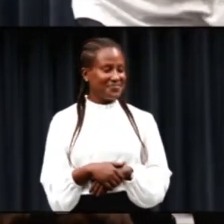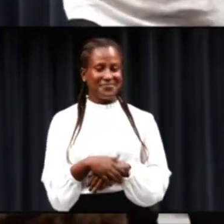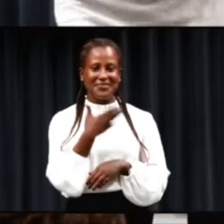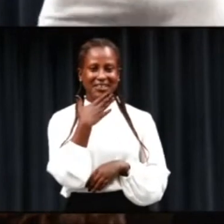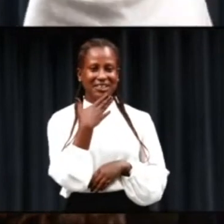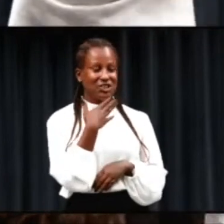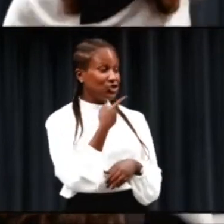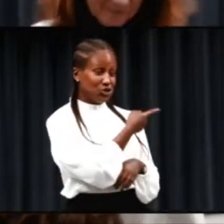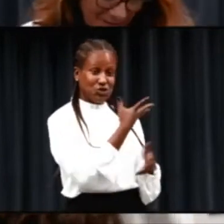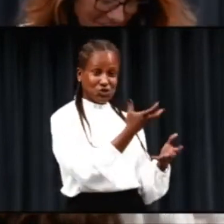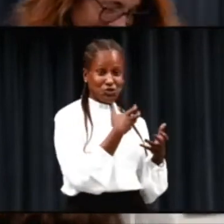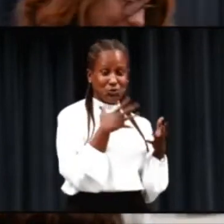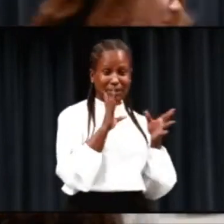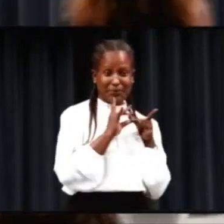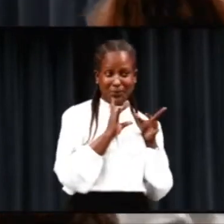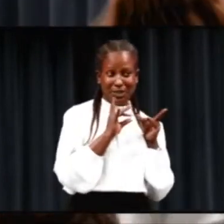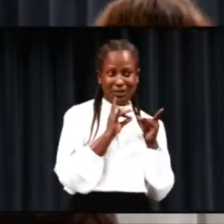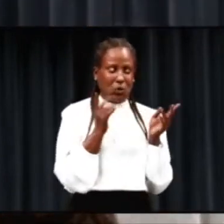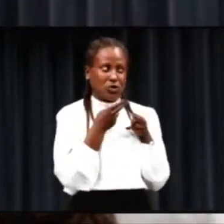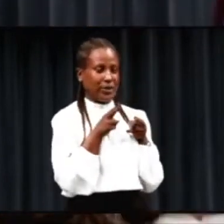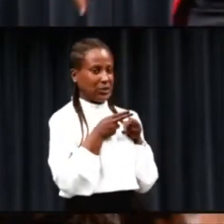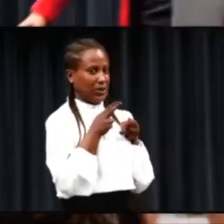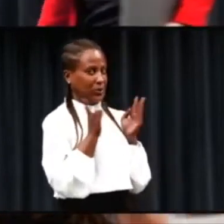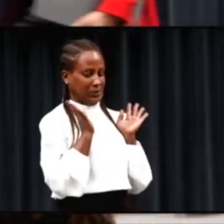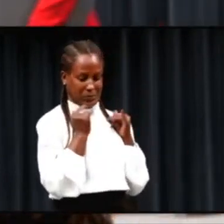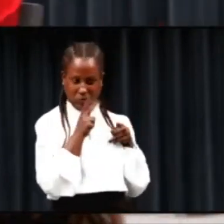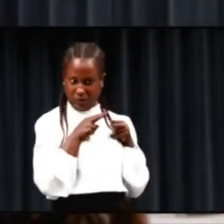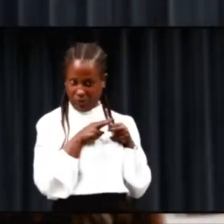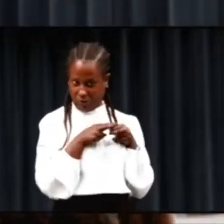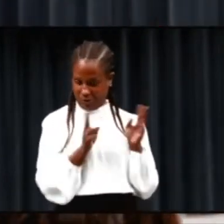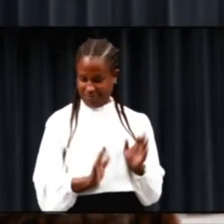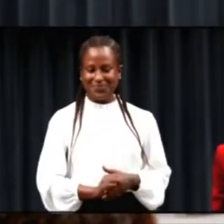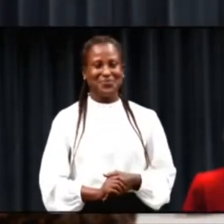Would you like to say anything, Peter? Quick few words. Okay.